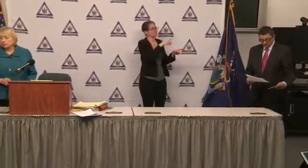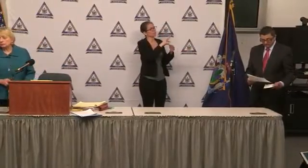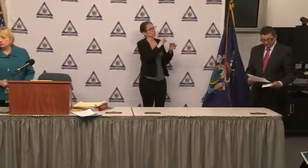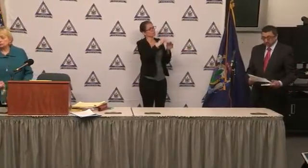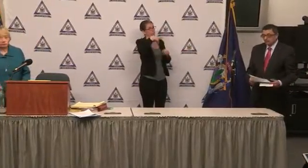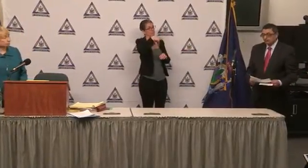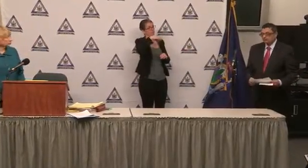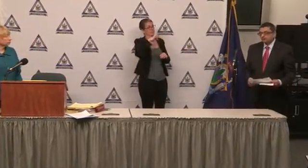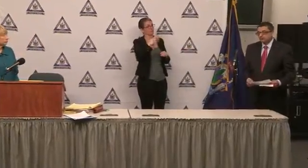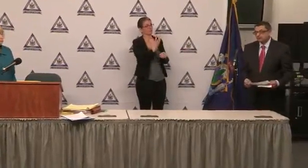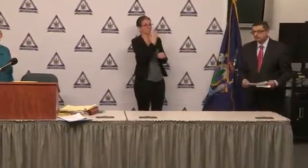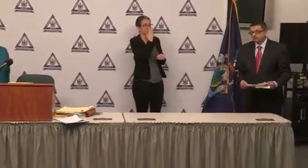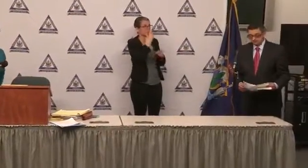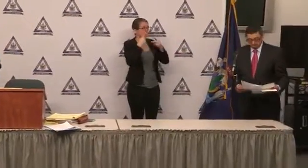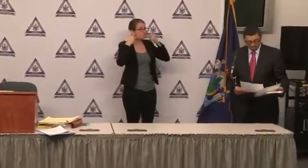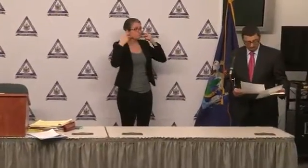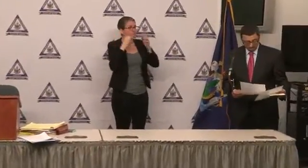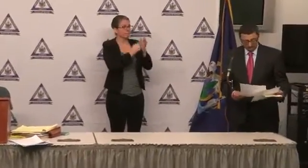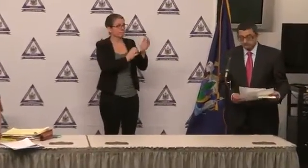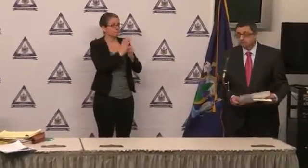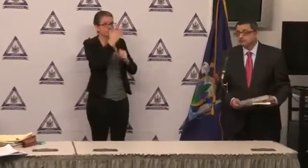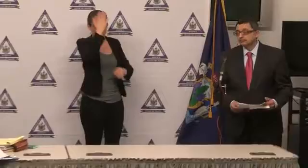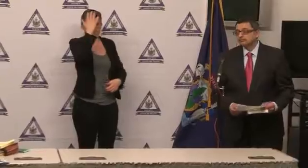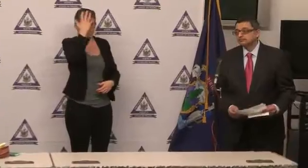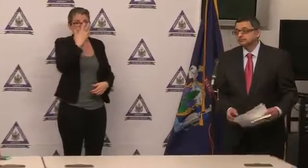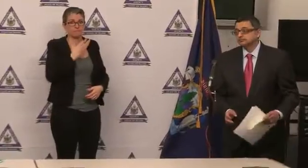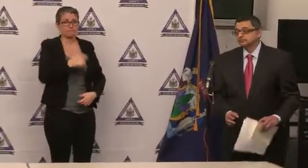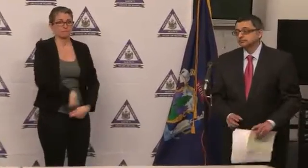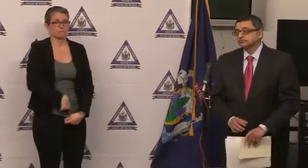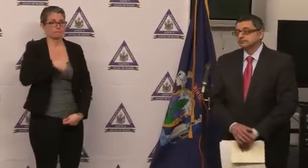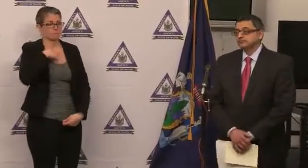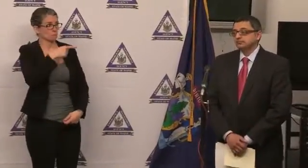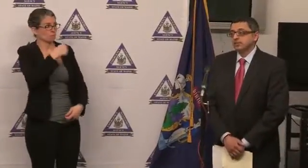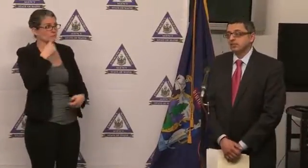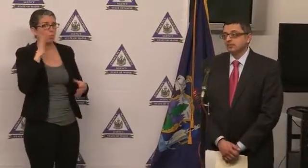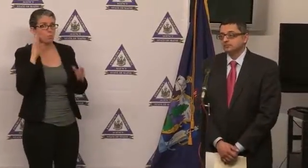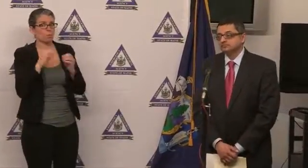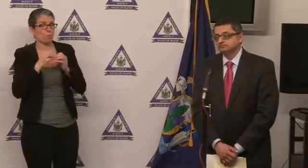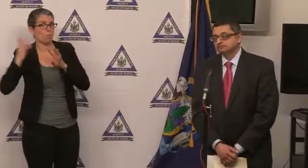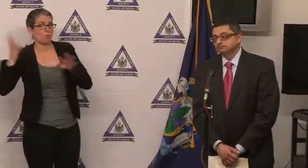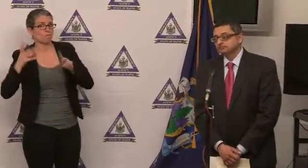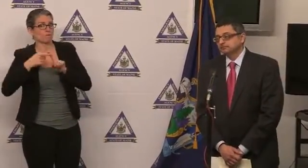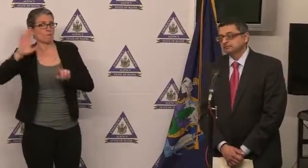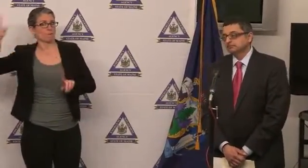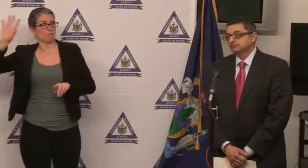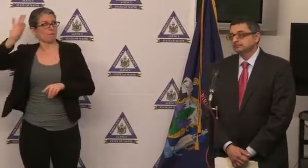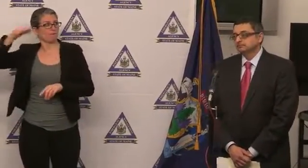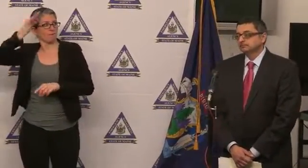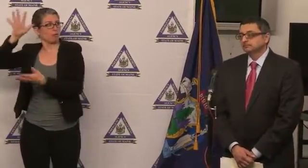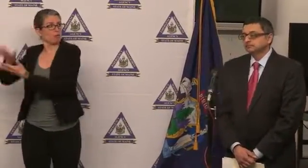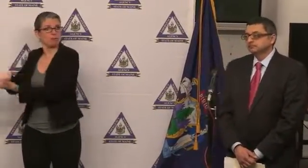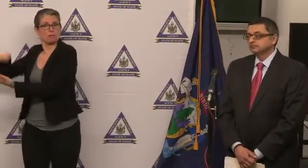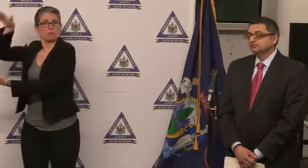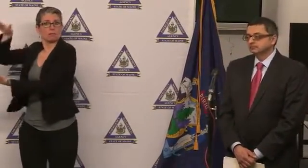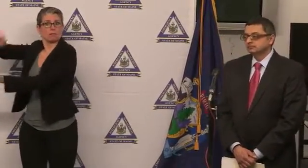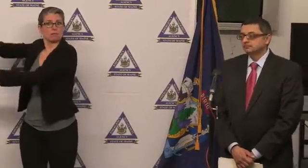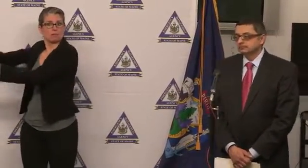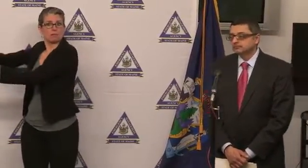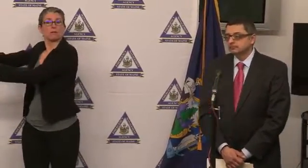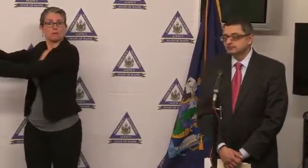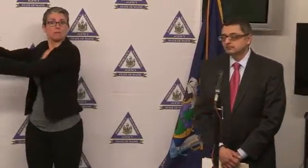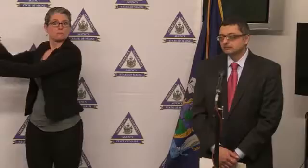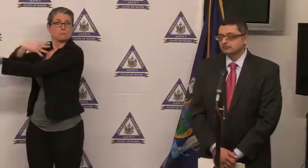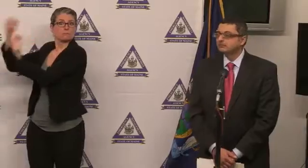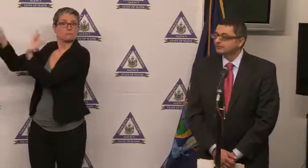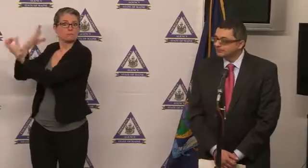stuff today and the shipment from the federal government, how would you categorize where things are at in Maine hospitals and follow up on those